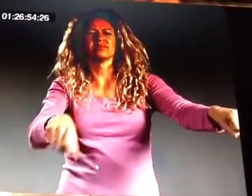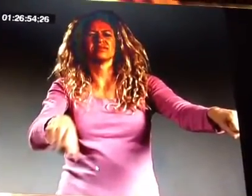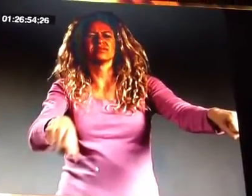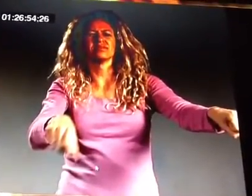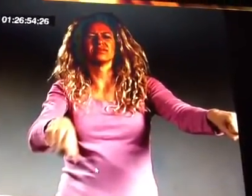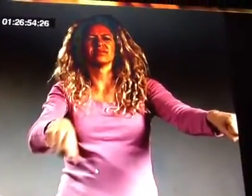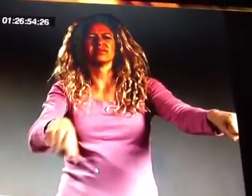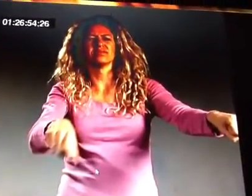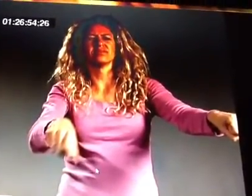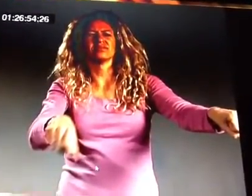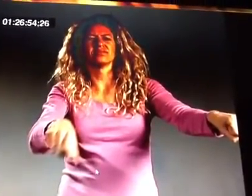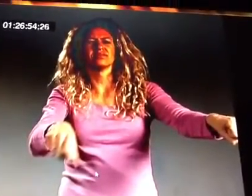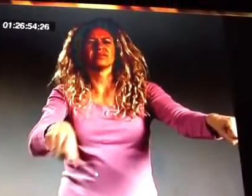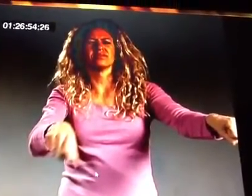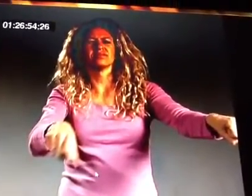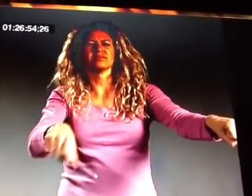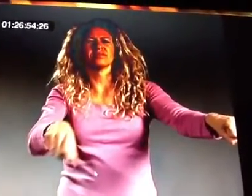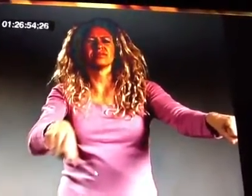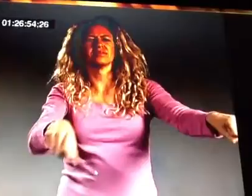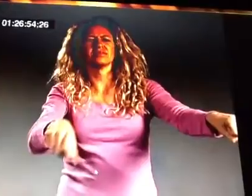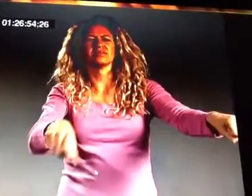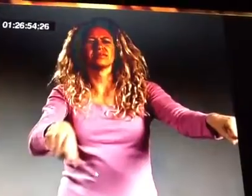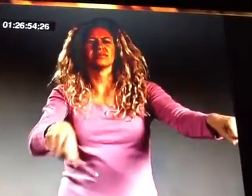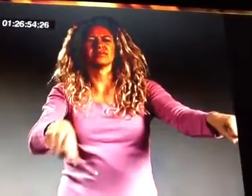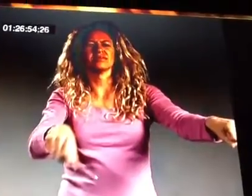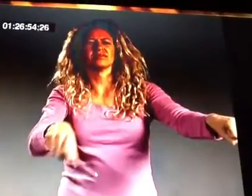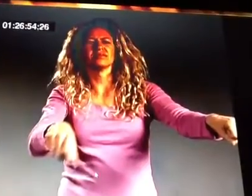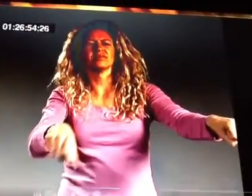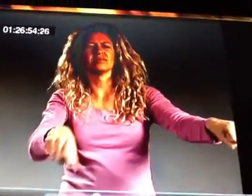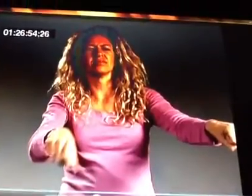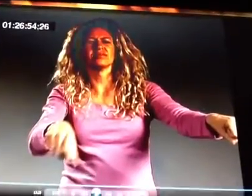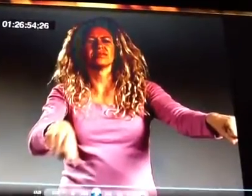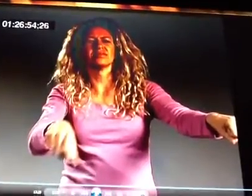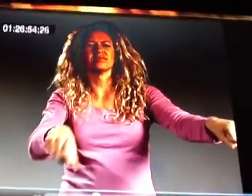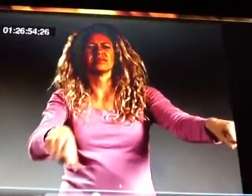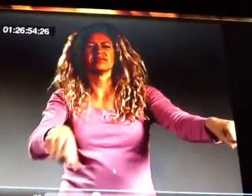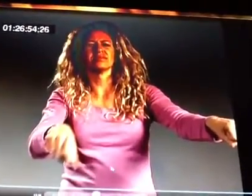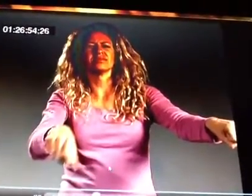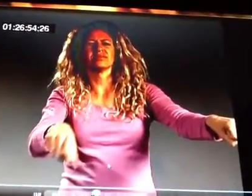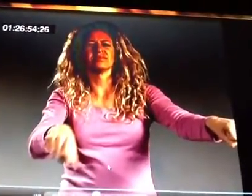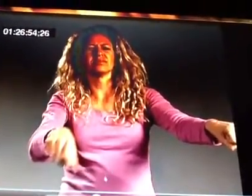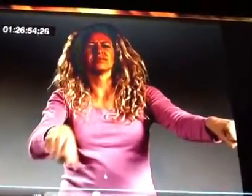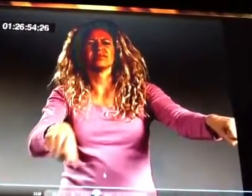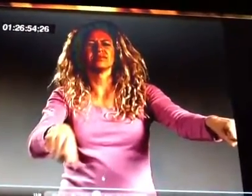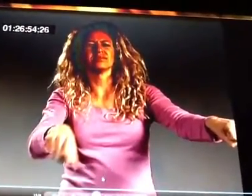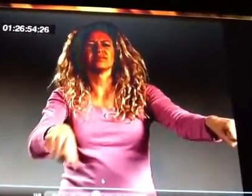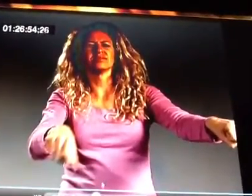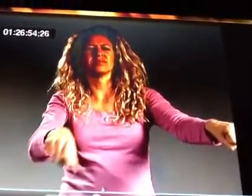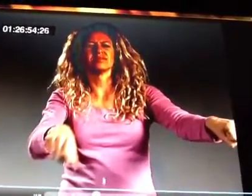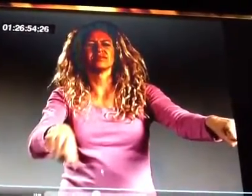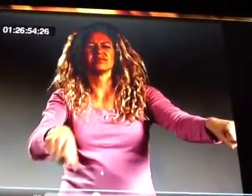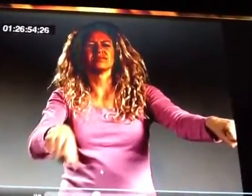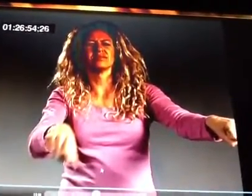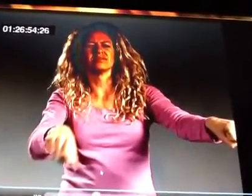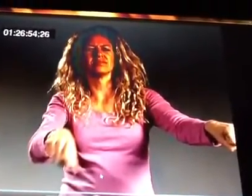It's really easy to grow the spinach and the lettuce in Arizona. But, you know, there's thing that kind of hampered my garden growing. You know, the birds,